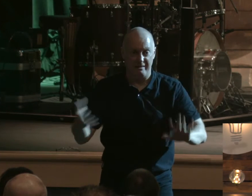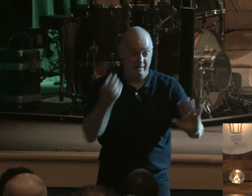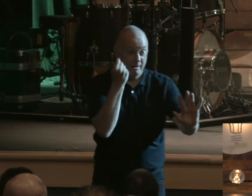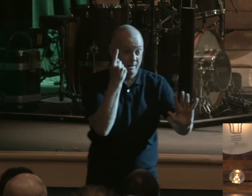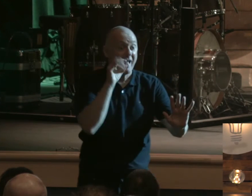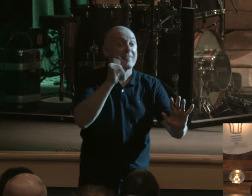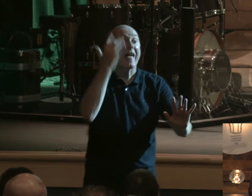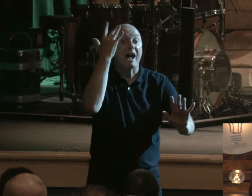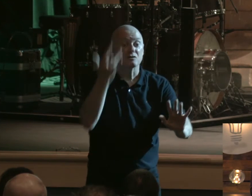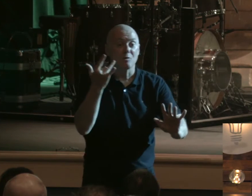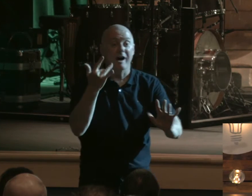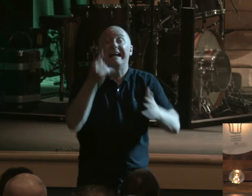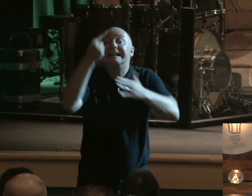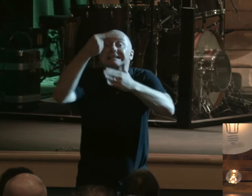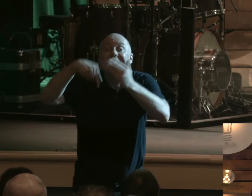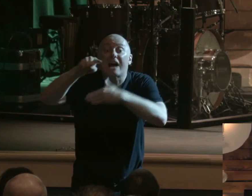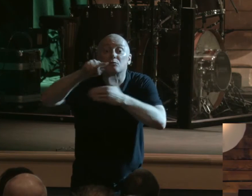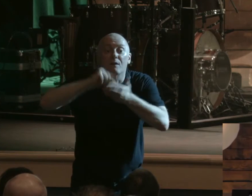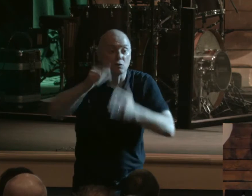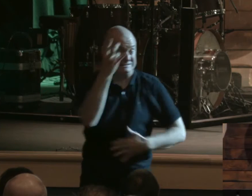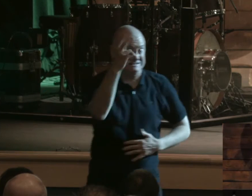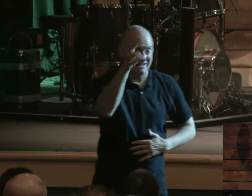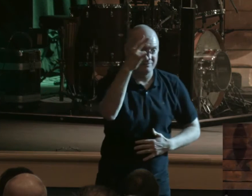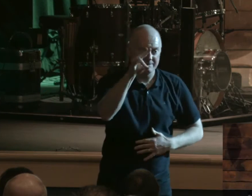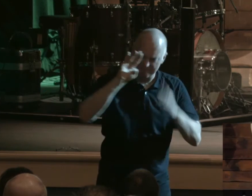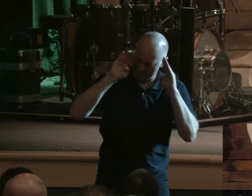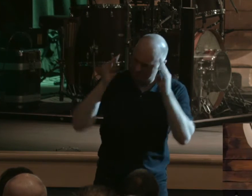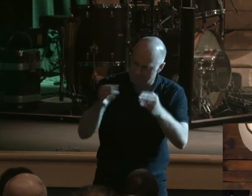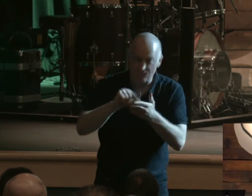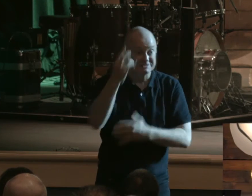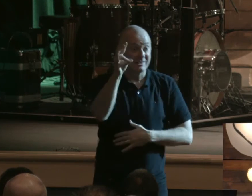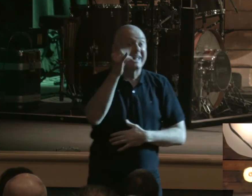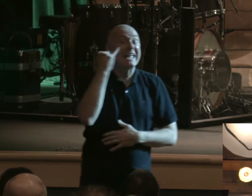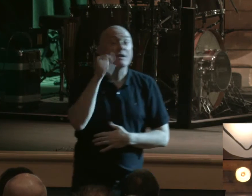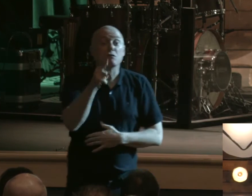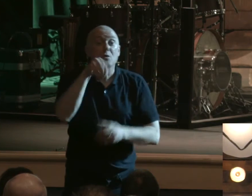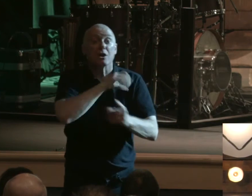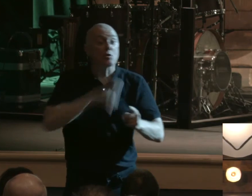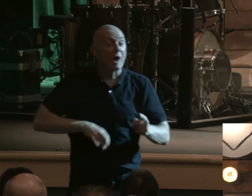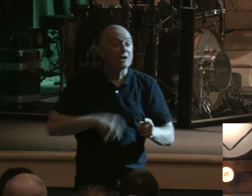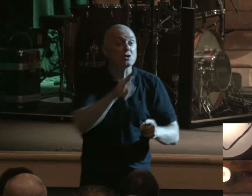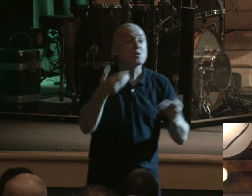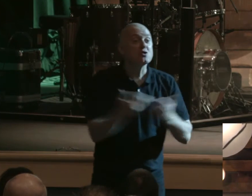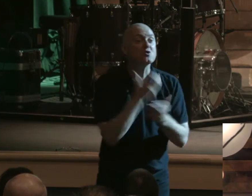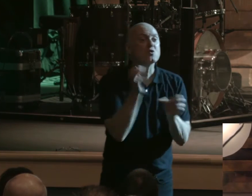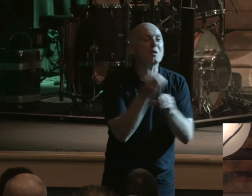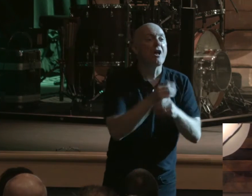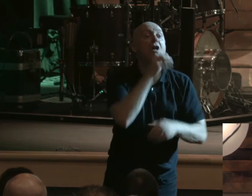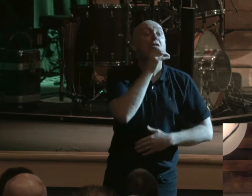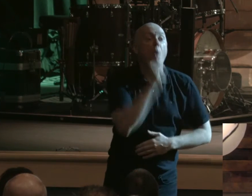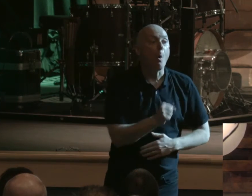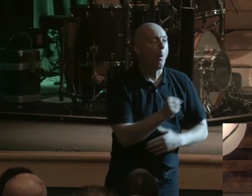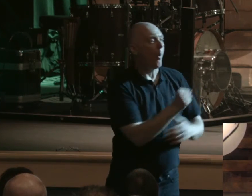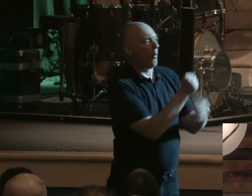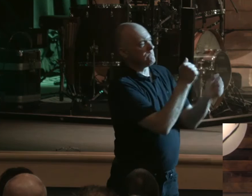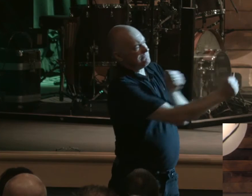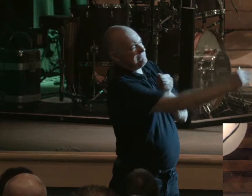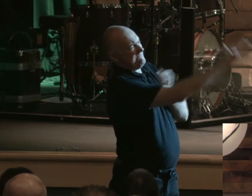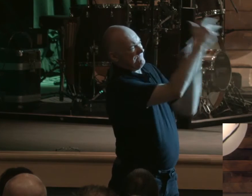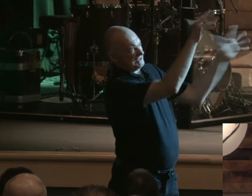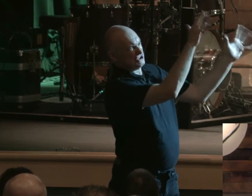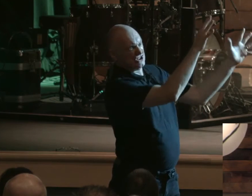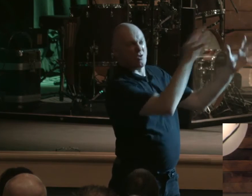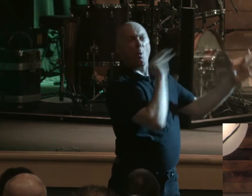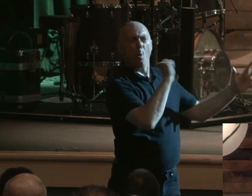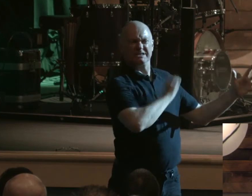That's why, Lord willing, our text next week, verse 17, therefore, if anyone is in Christ, he is a new creation. The old has gone. The old self